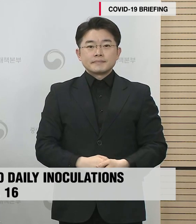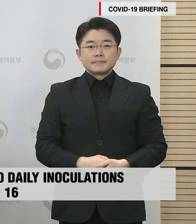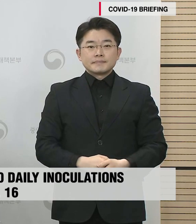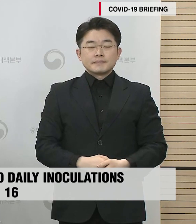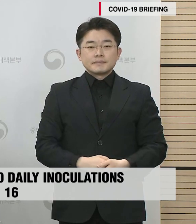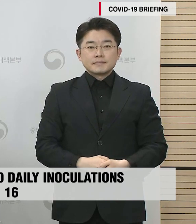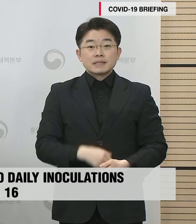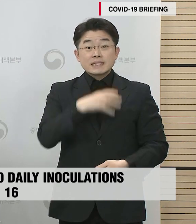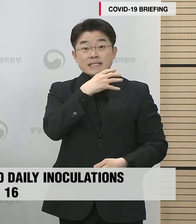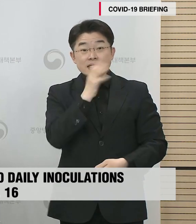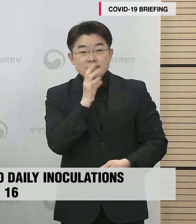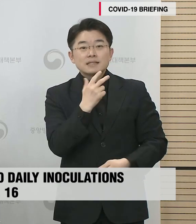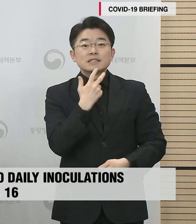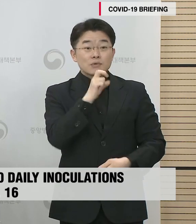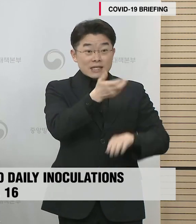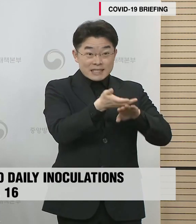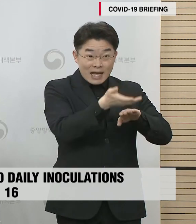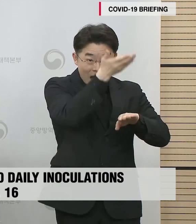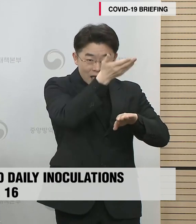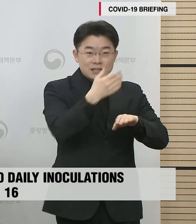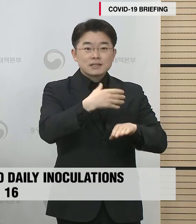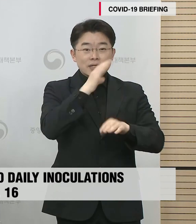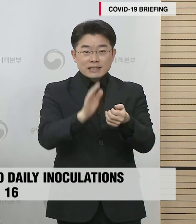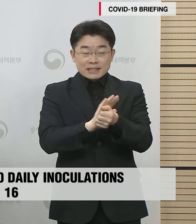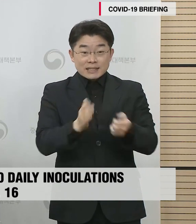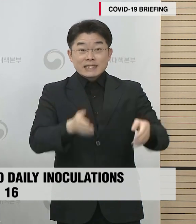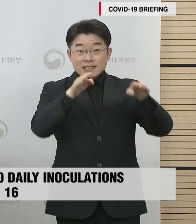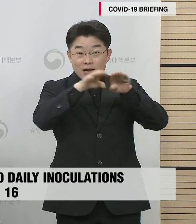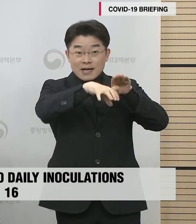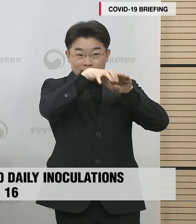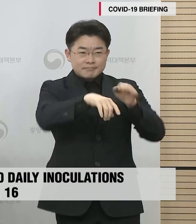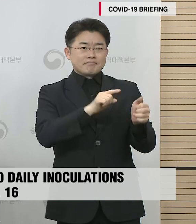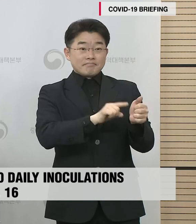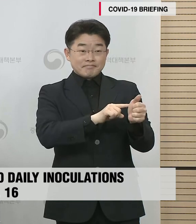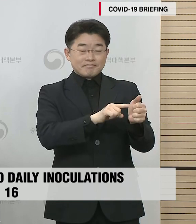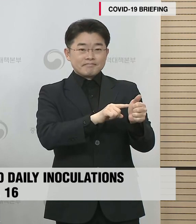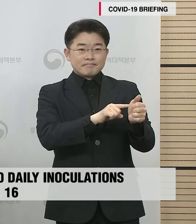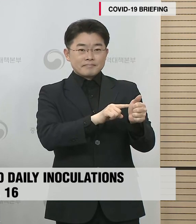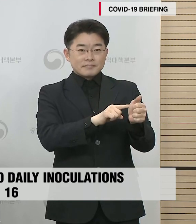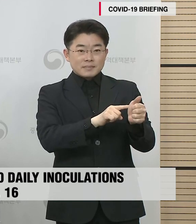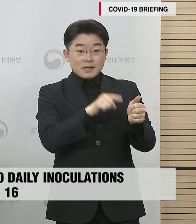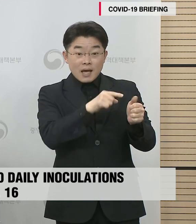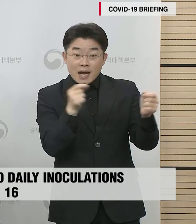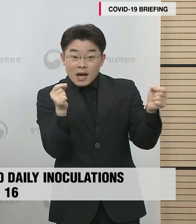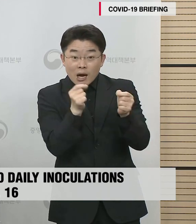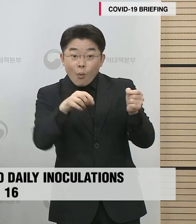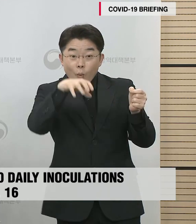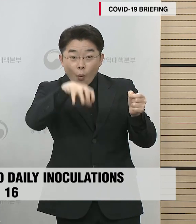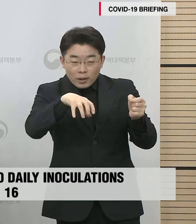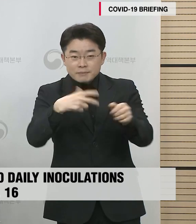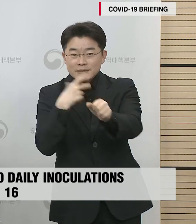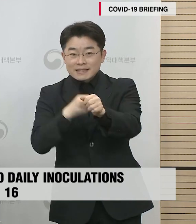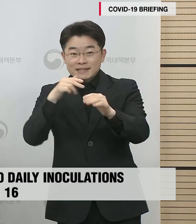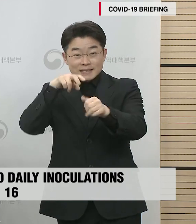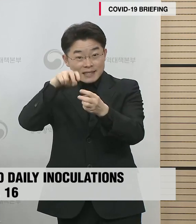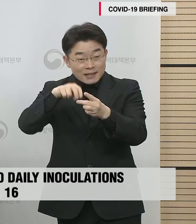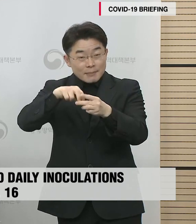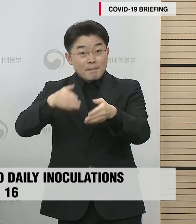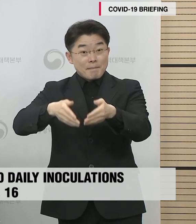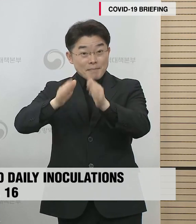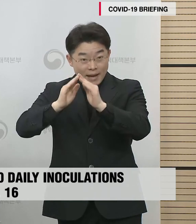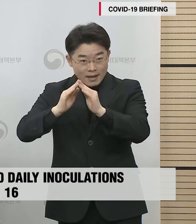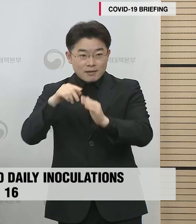set up at each of the cities or provinces or counties. And we will also expand the accessibility to